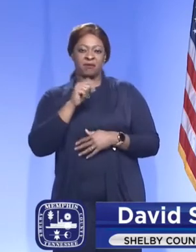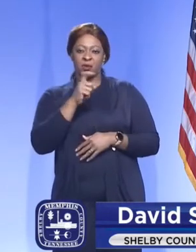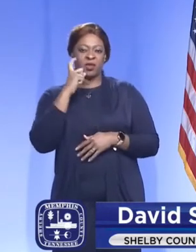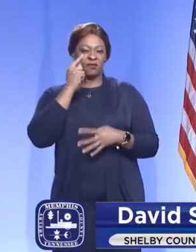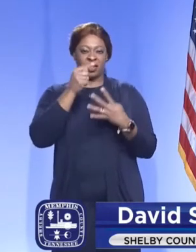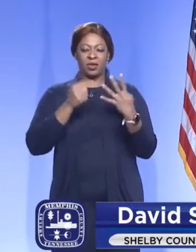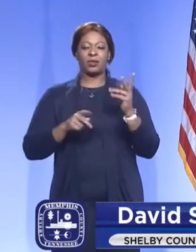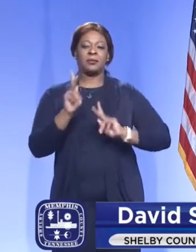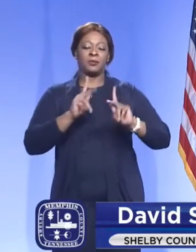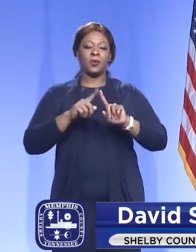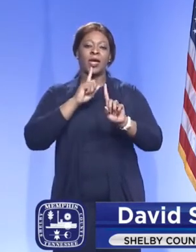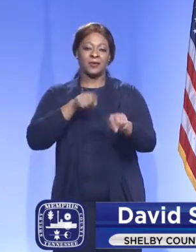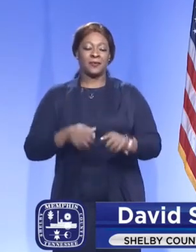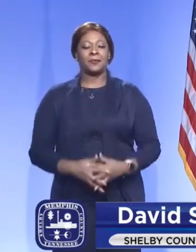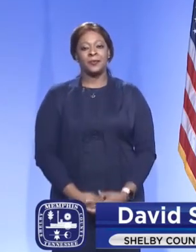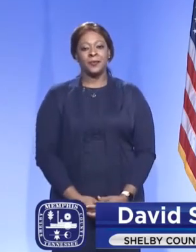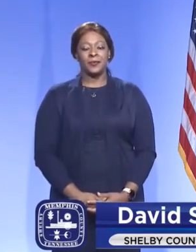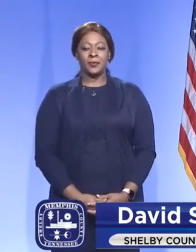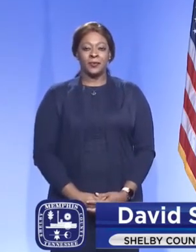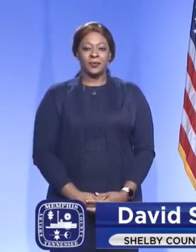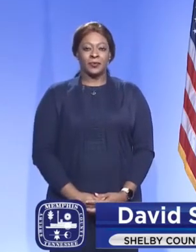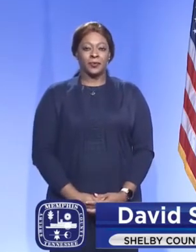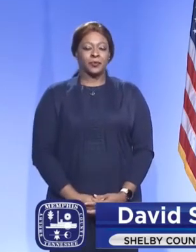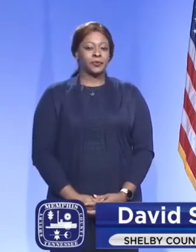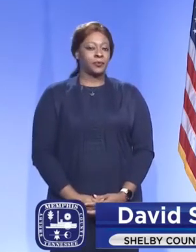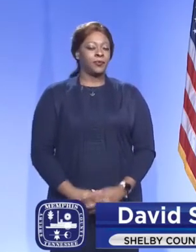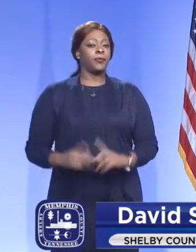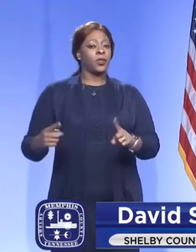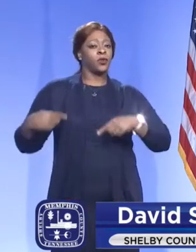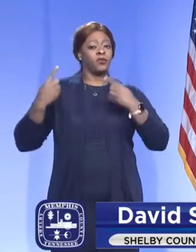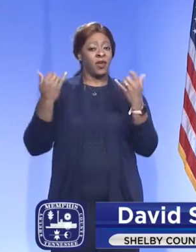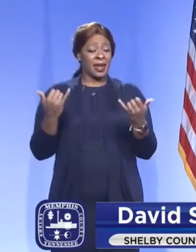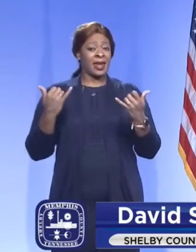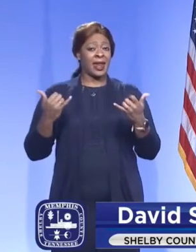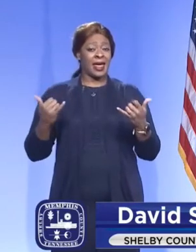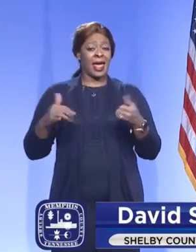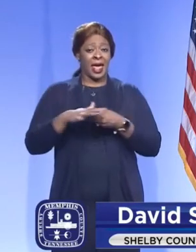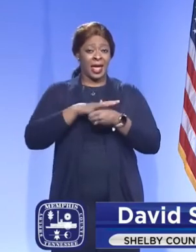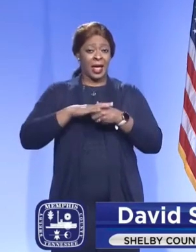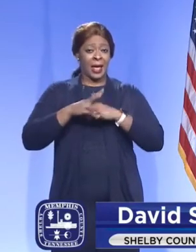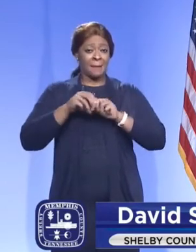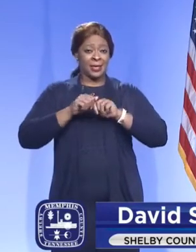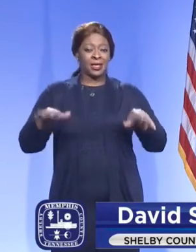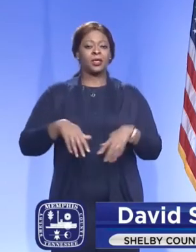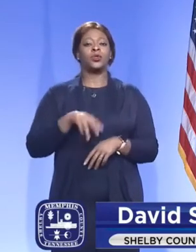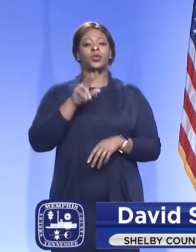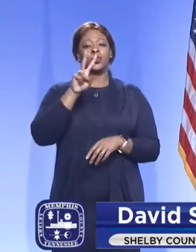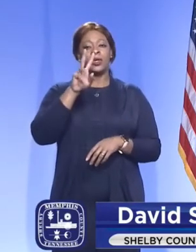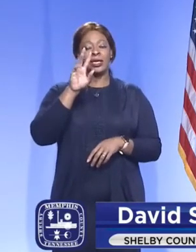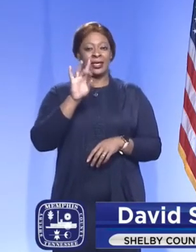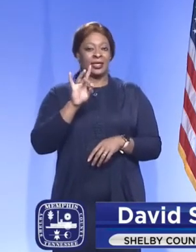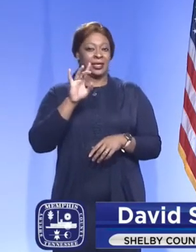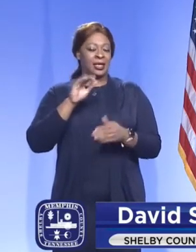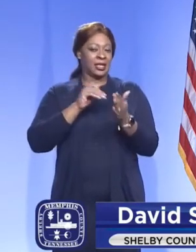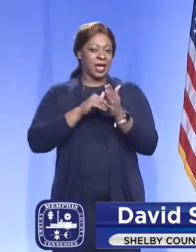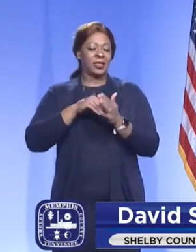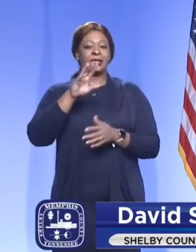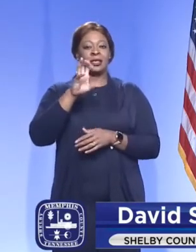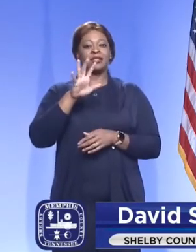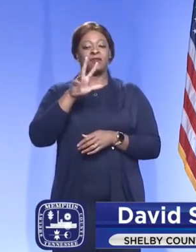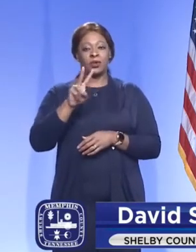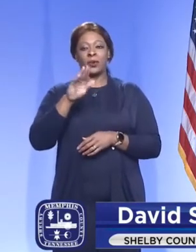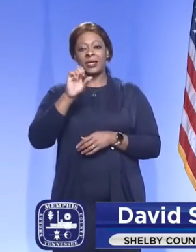they should address. As far as where we are in the epidemic, we have 28,652 cases that have been reported so far, and that's